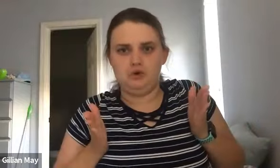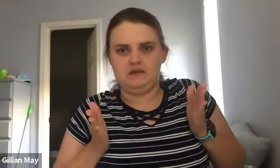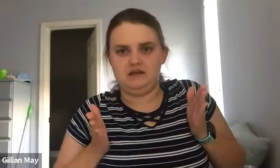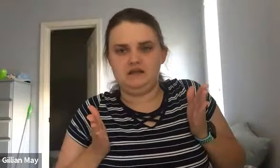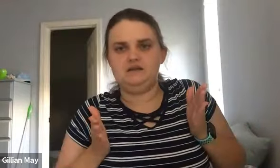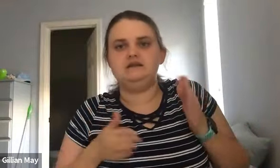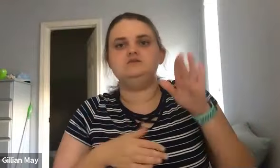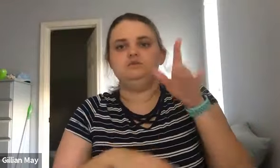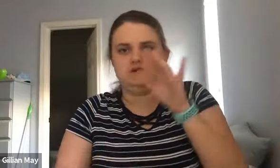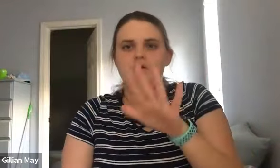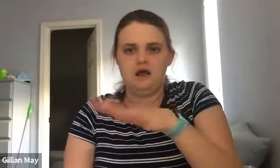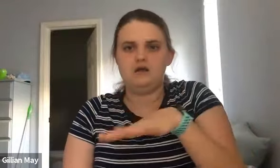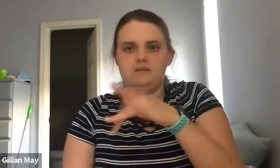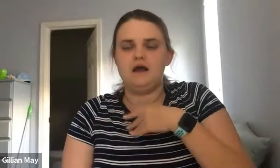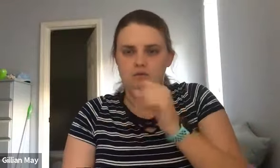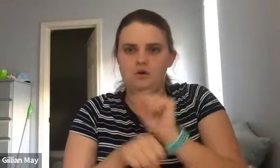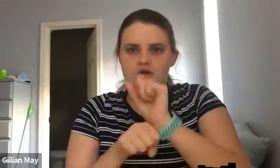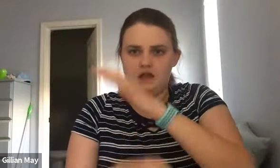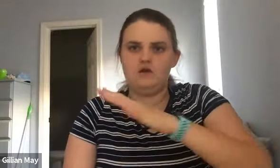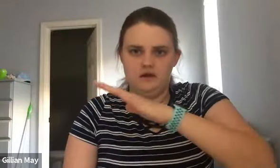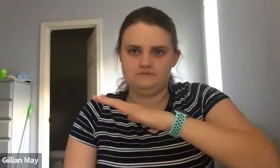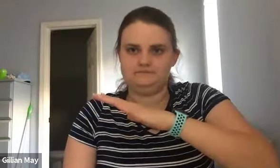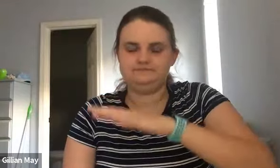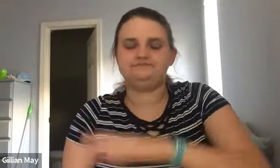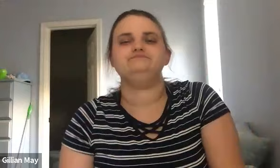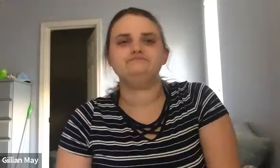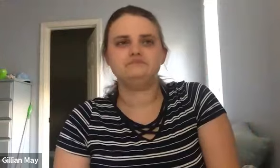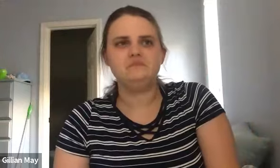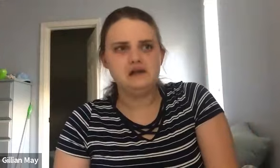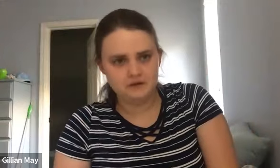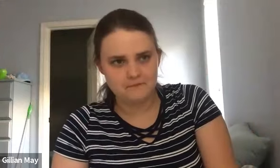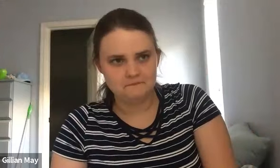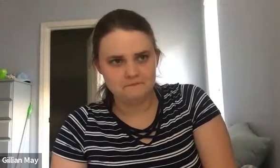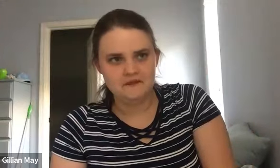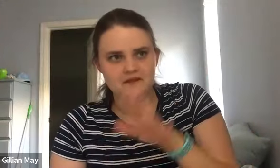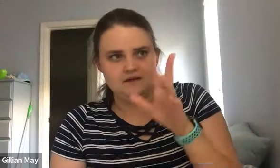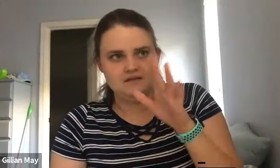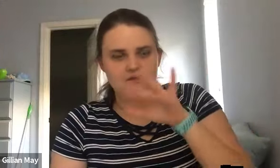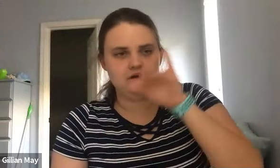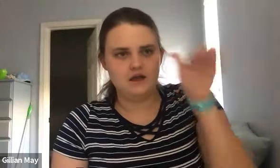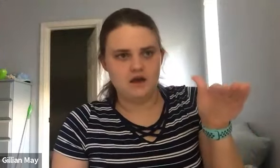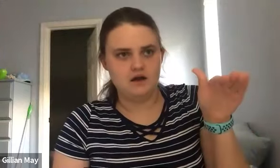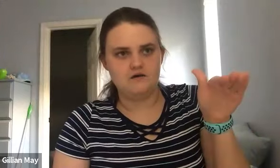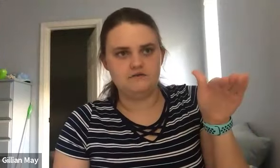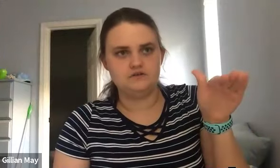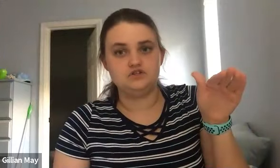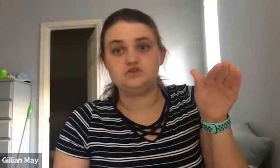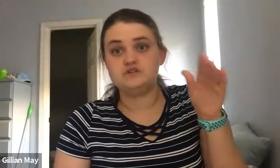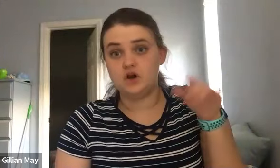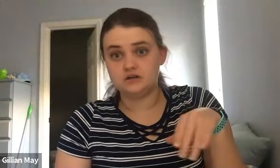and you would go area, my work area. Okay. Then we have, so the